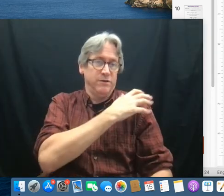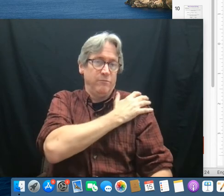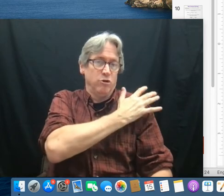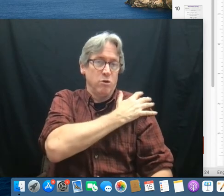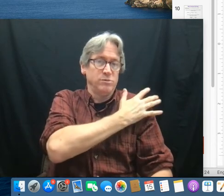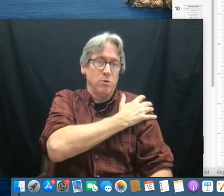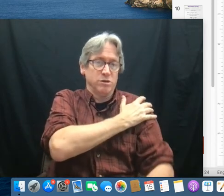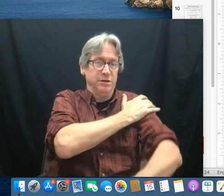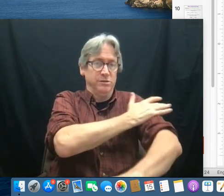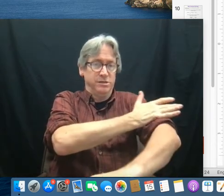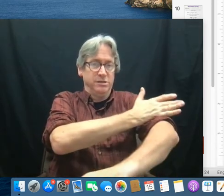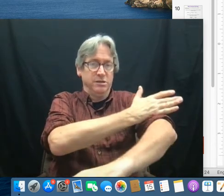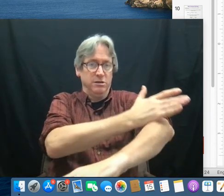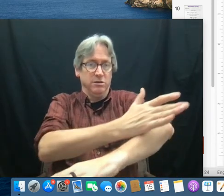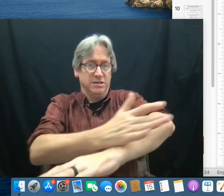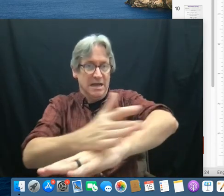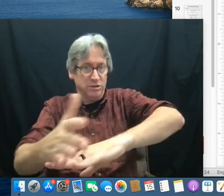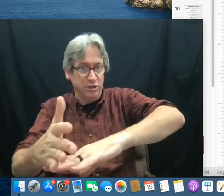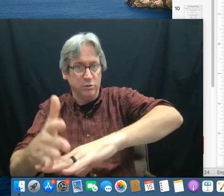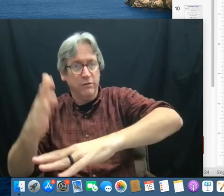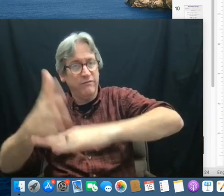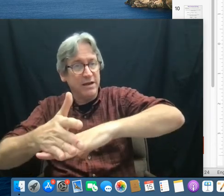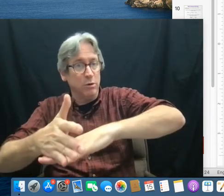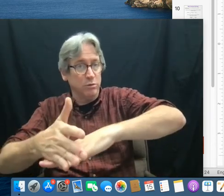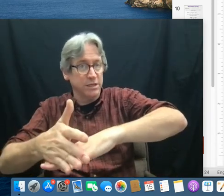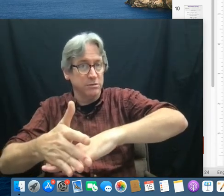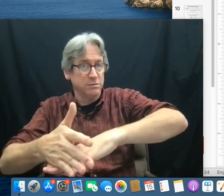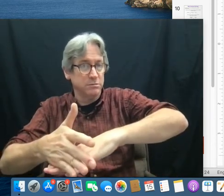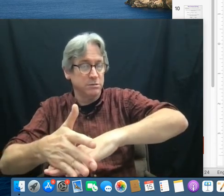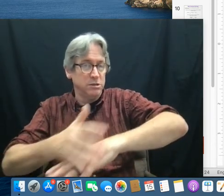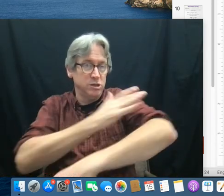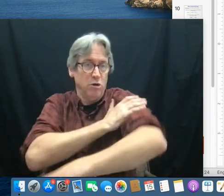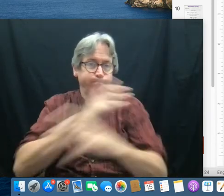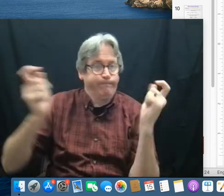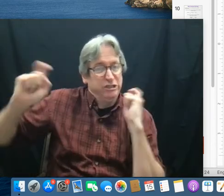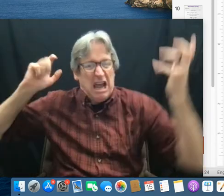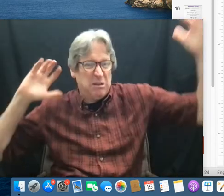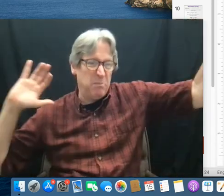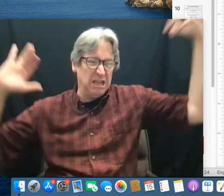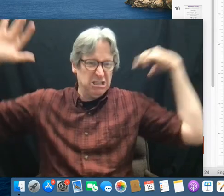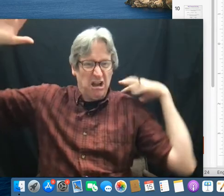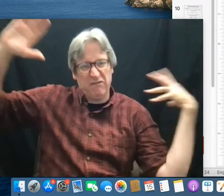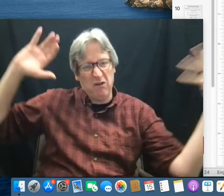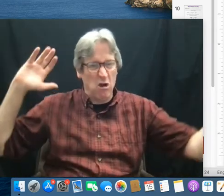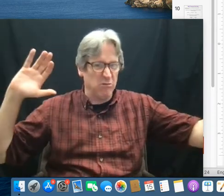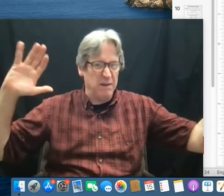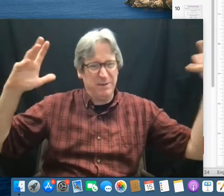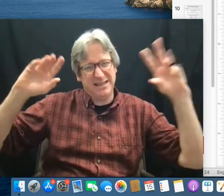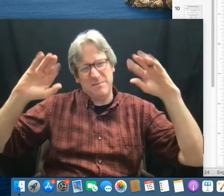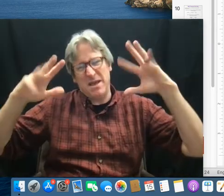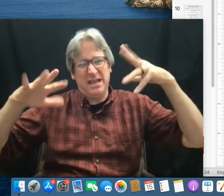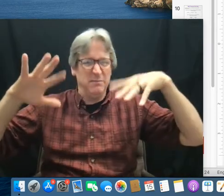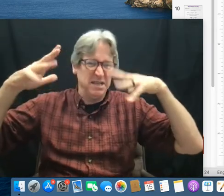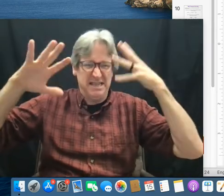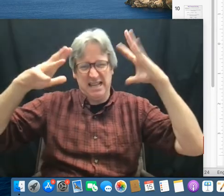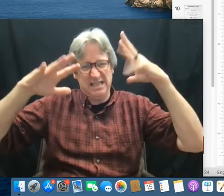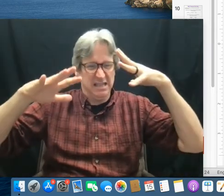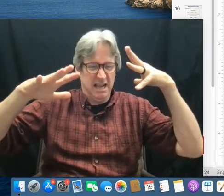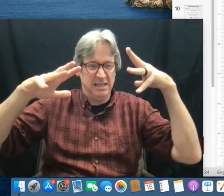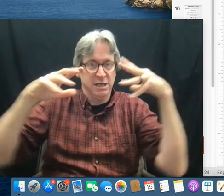skilled signers, fluent signers, native signers, will sign. You can even sign tiny little things.